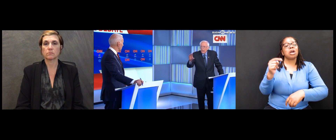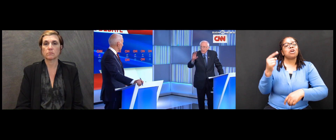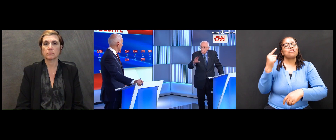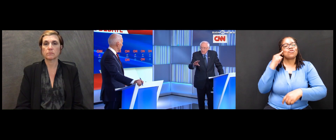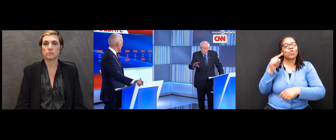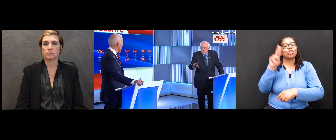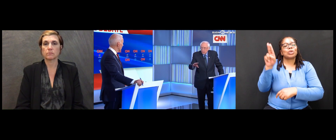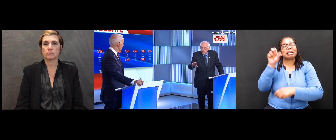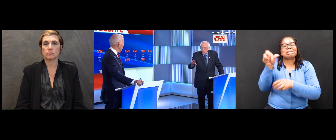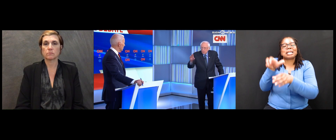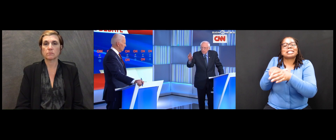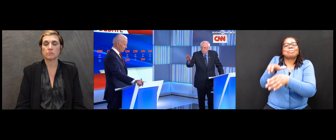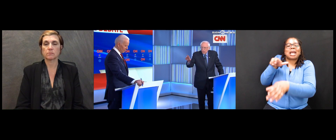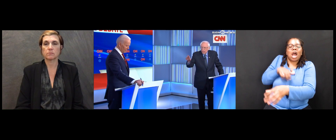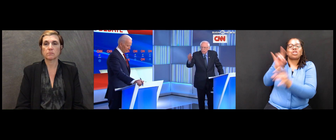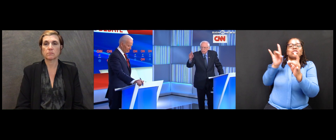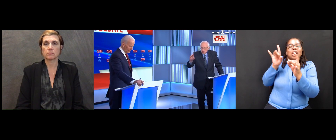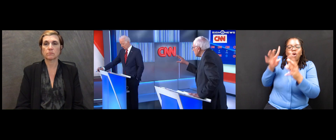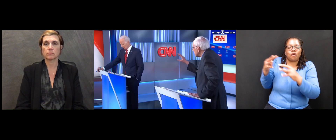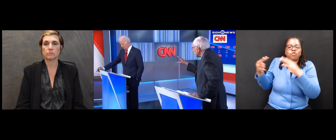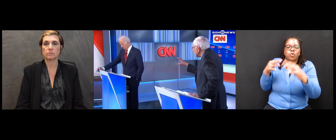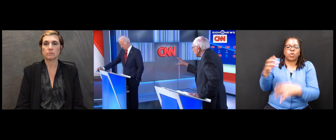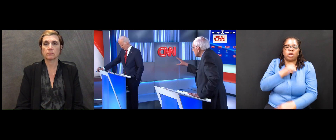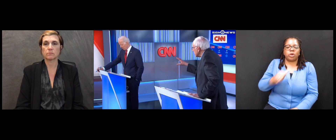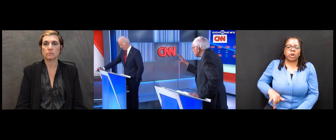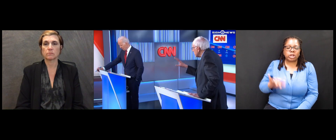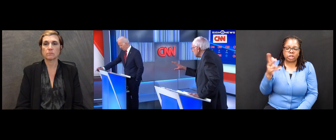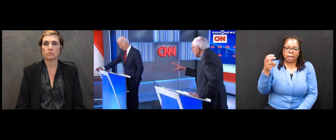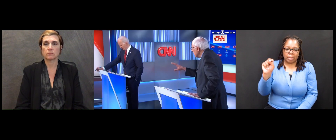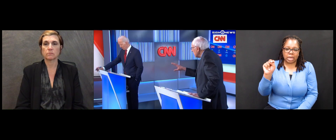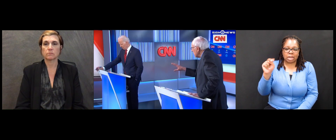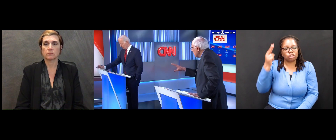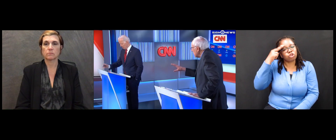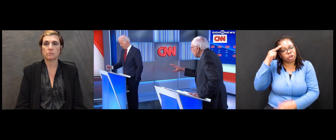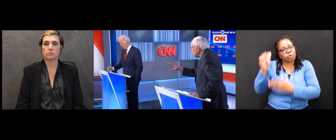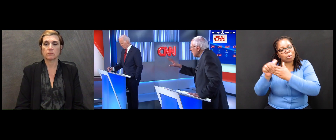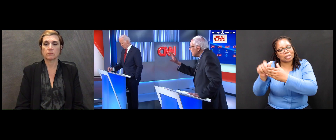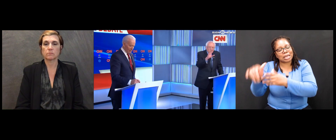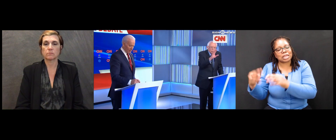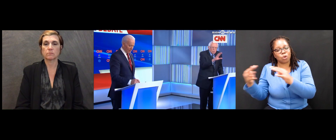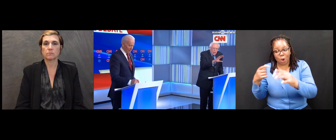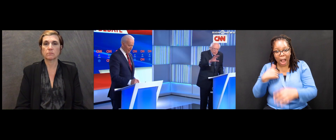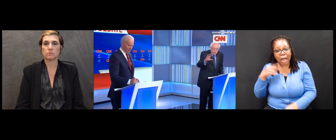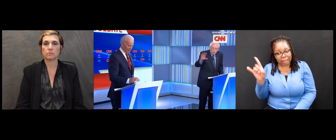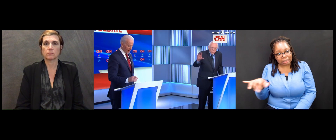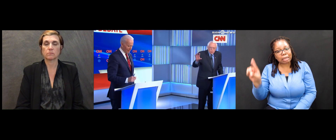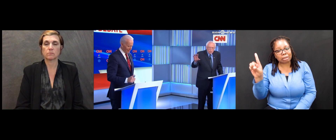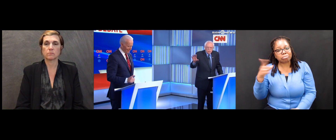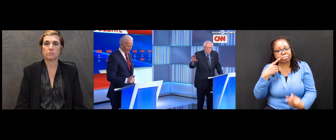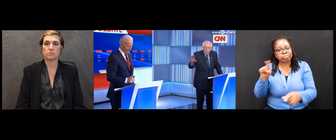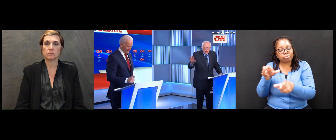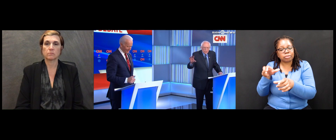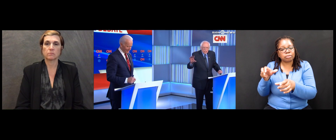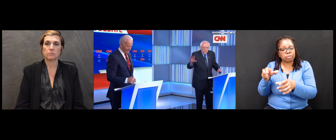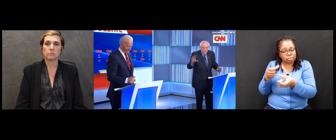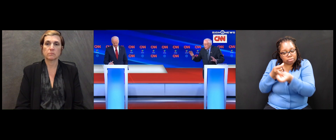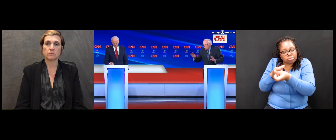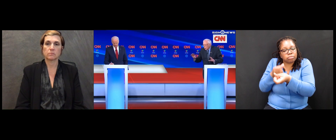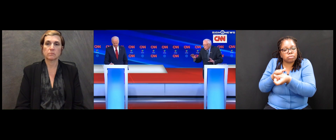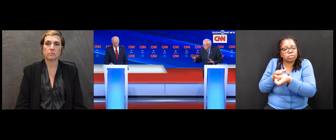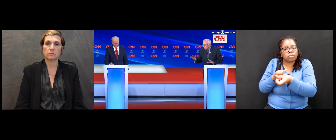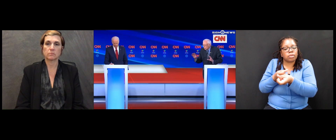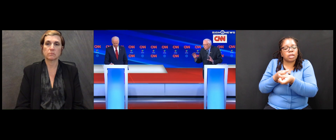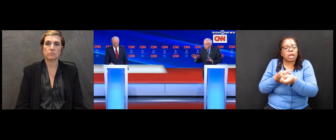war in Yemen led by Saudi Arabia. That's what I did. So my view is that in